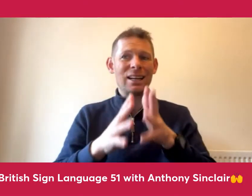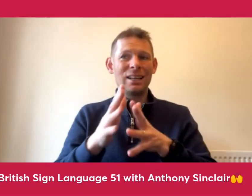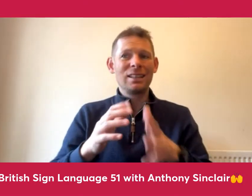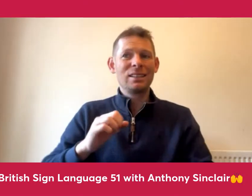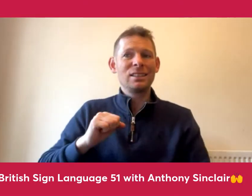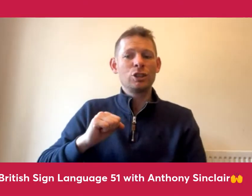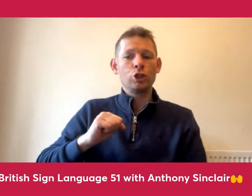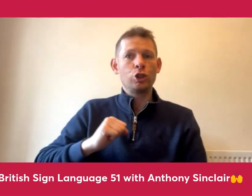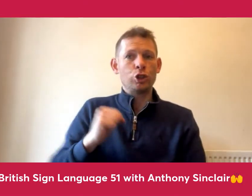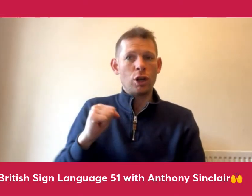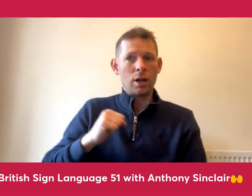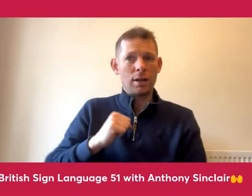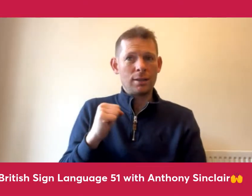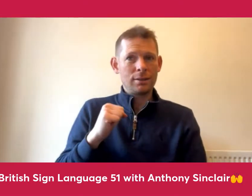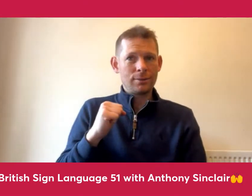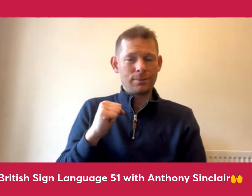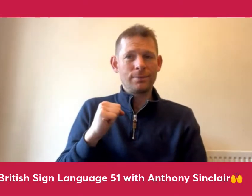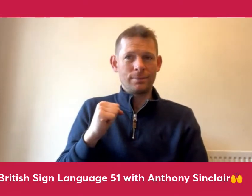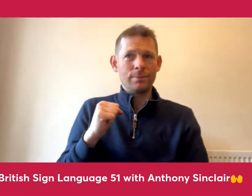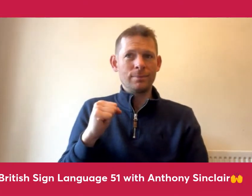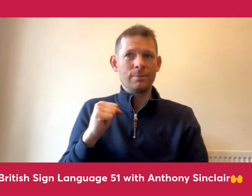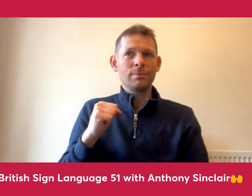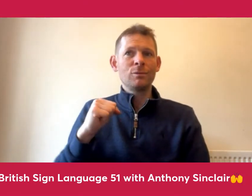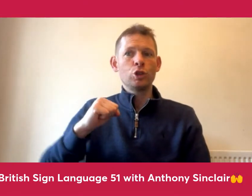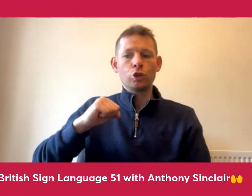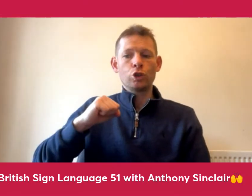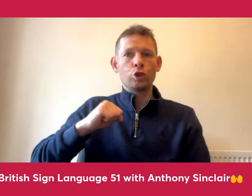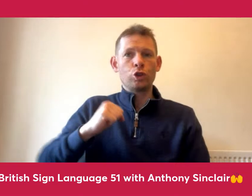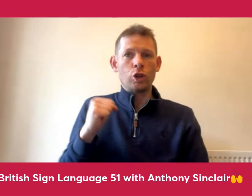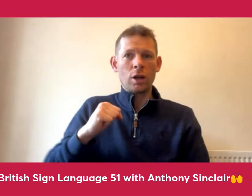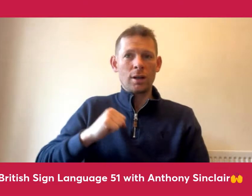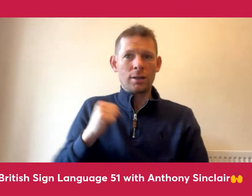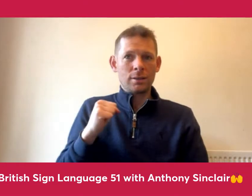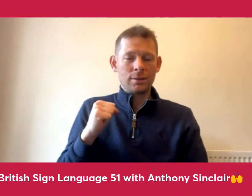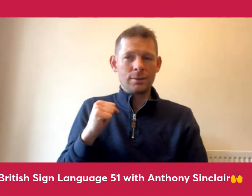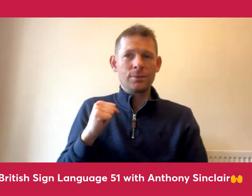for Paisley, but the sign for Scotland that is used in the UK is this.